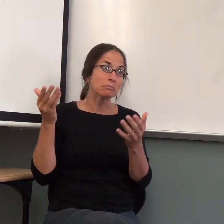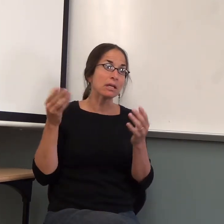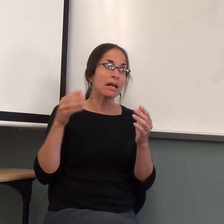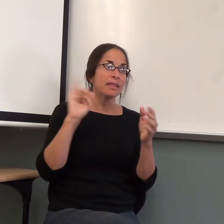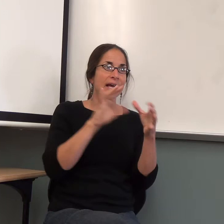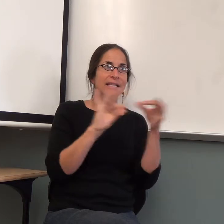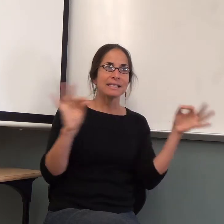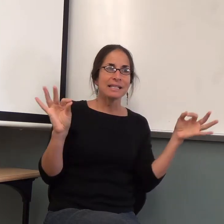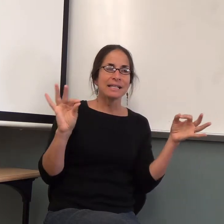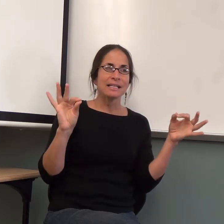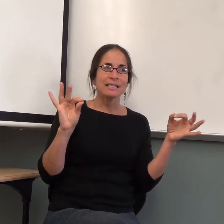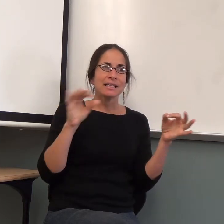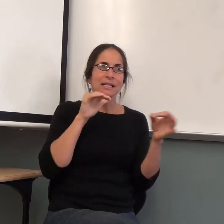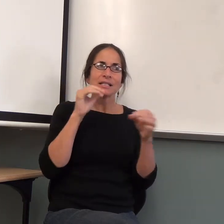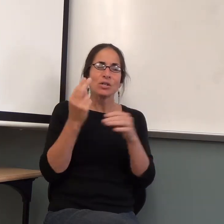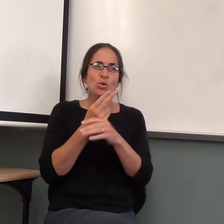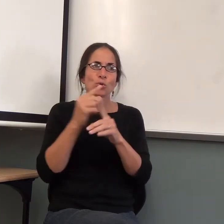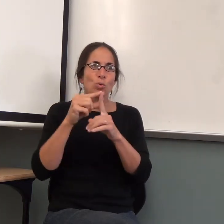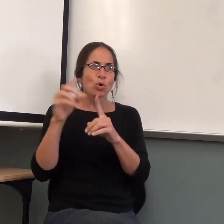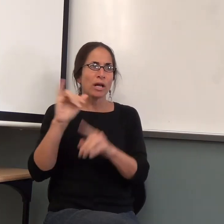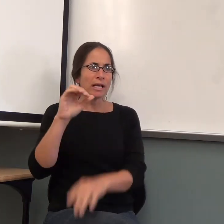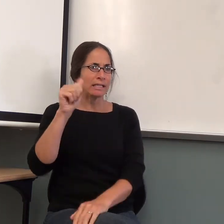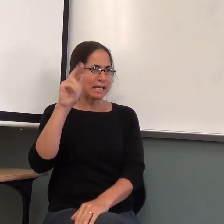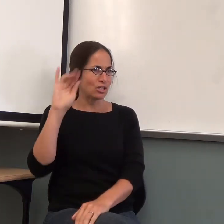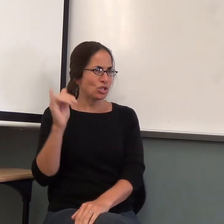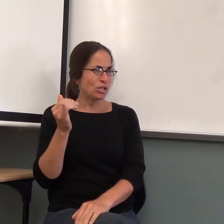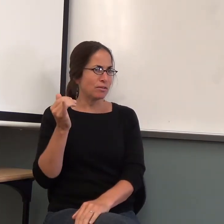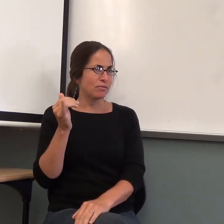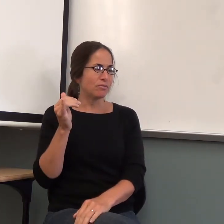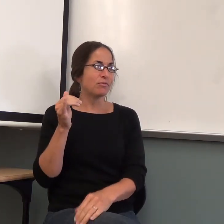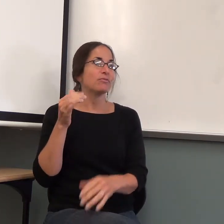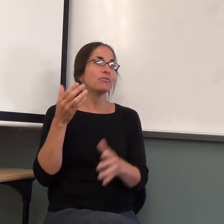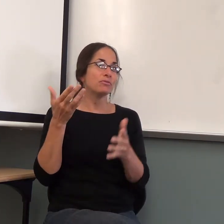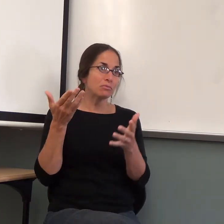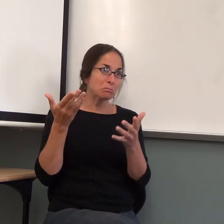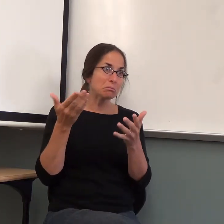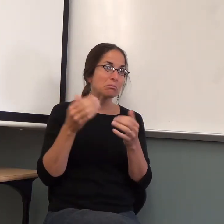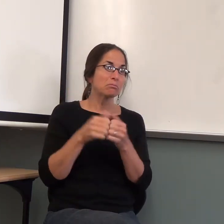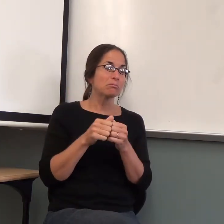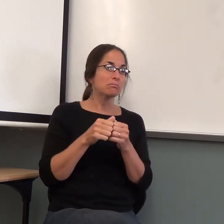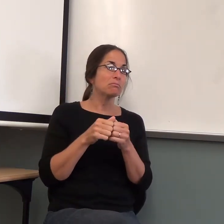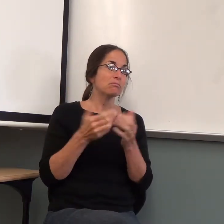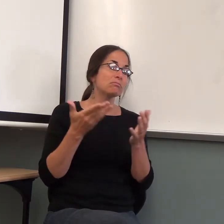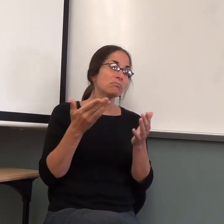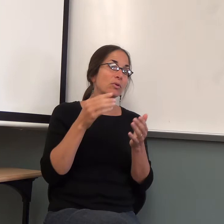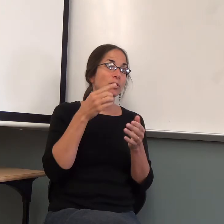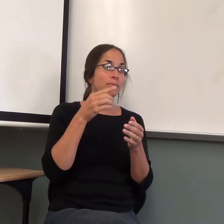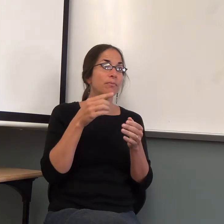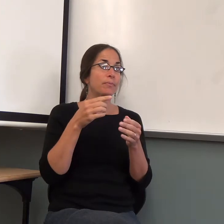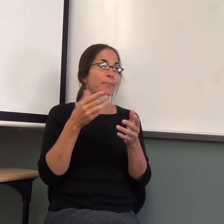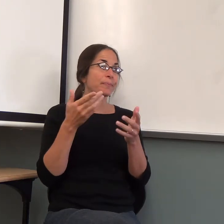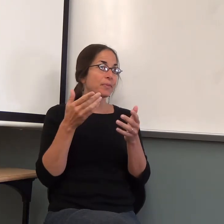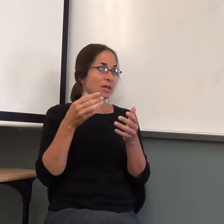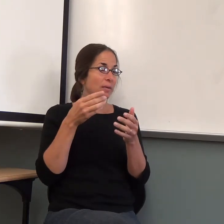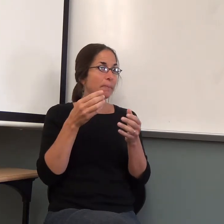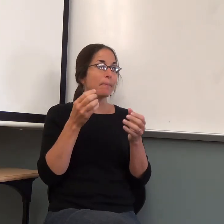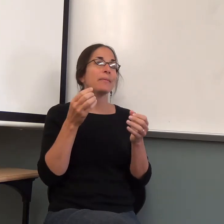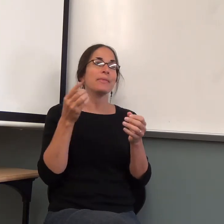word as an adjective, but that's okay. You use the word properly in the sentence. and it does have multiple meanings, and there